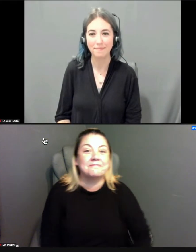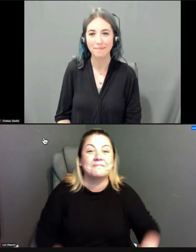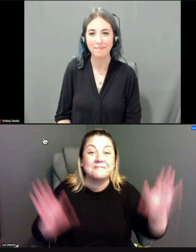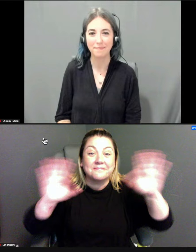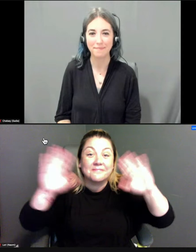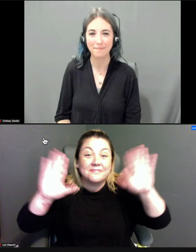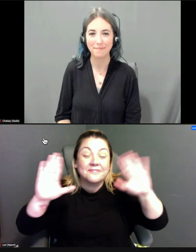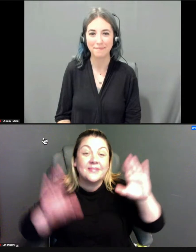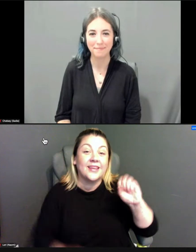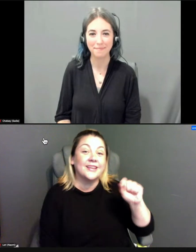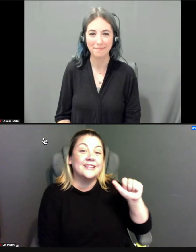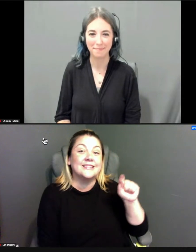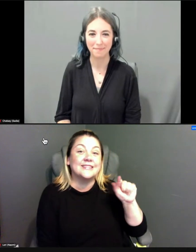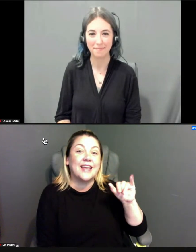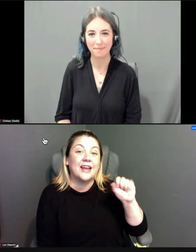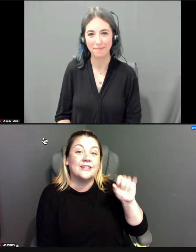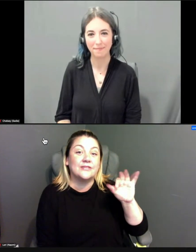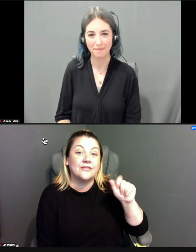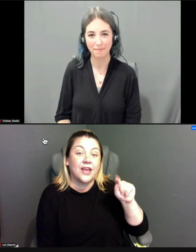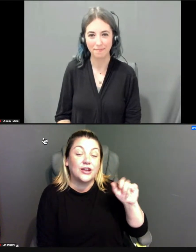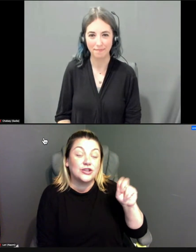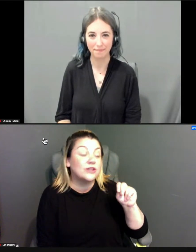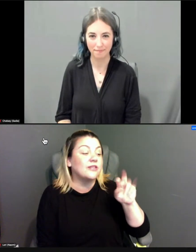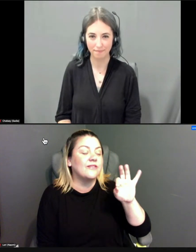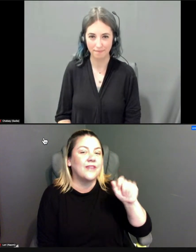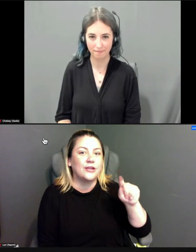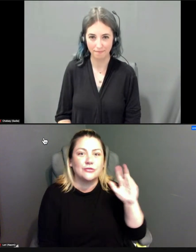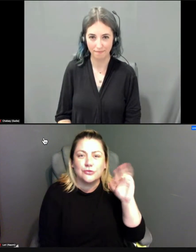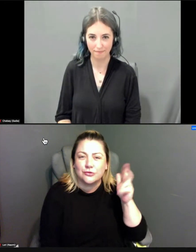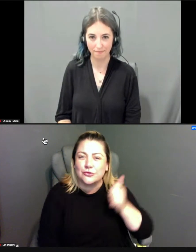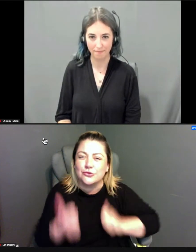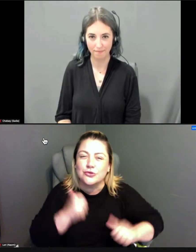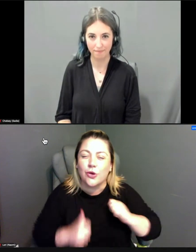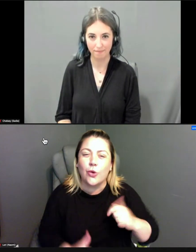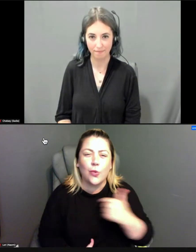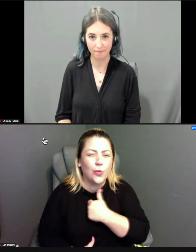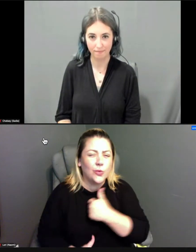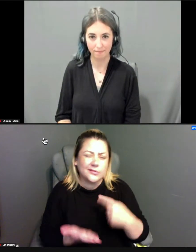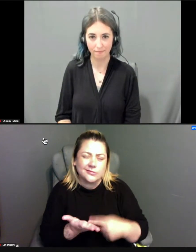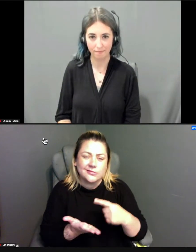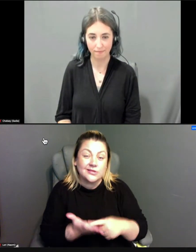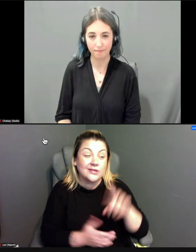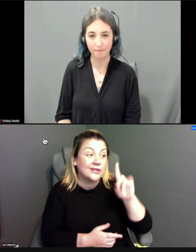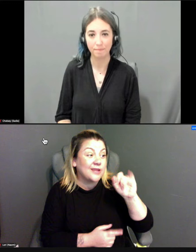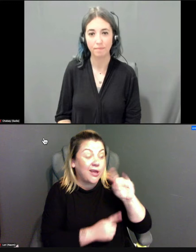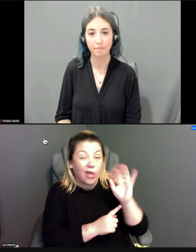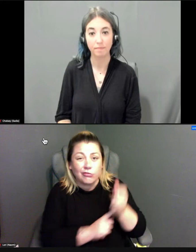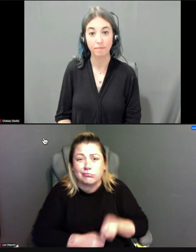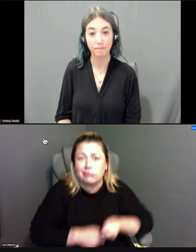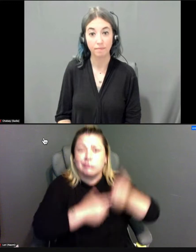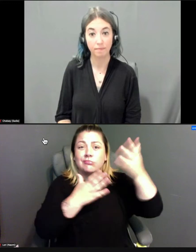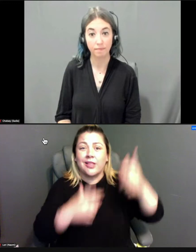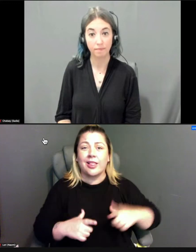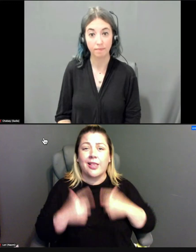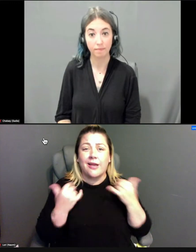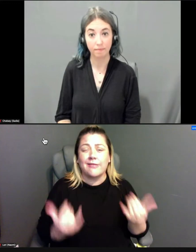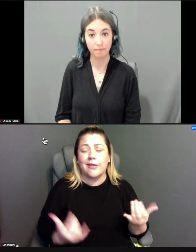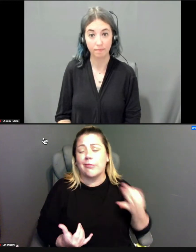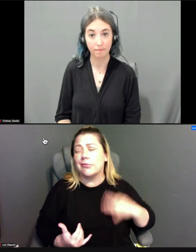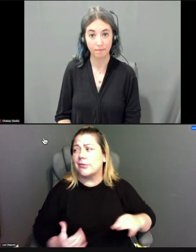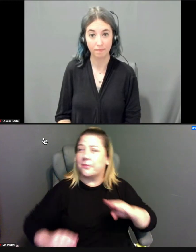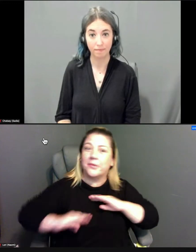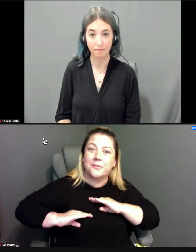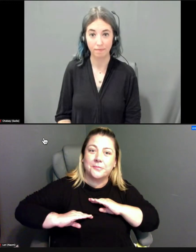Welcome to Satisfaction Factor, the podcast where we explore how ditching diet culture makes our whole lives more satisfying.